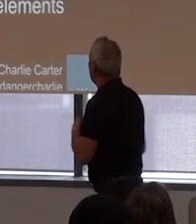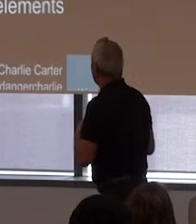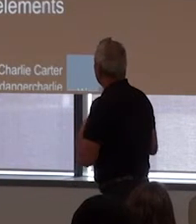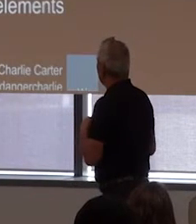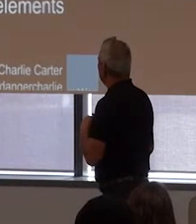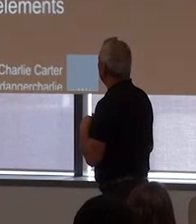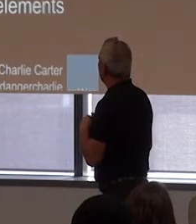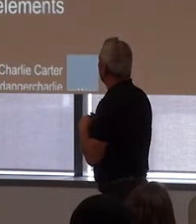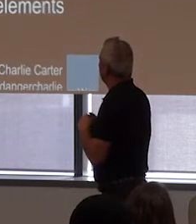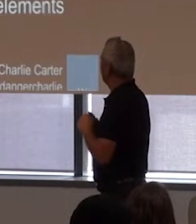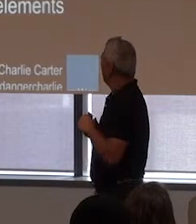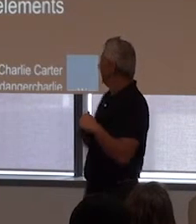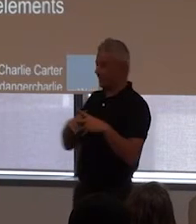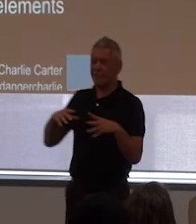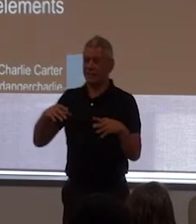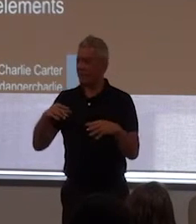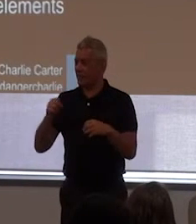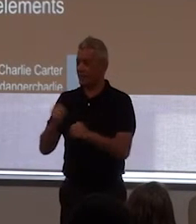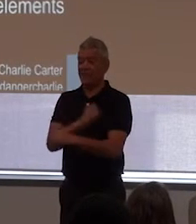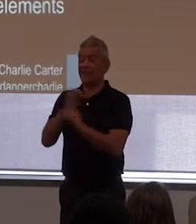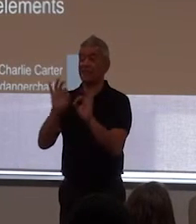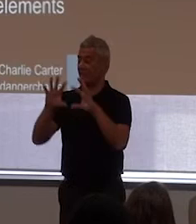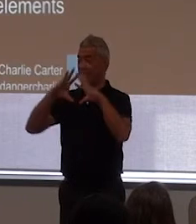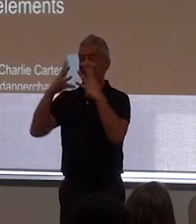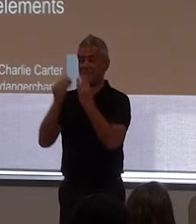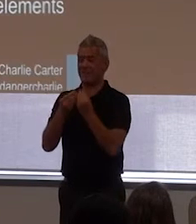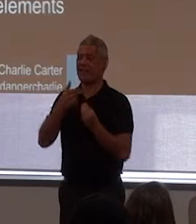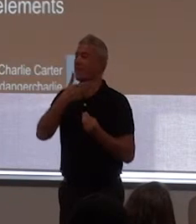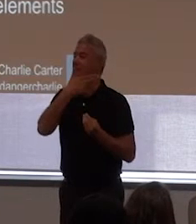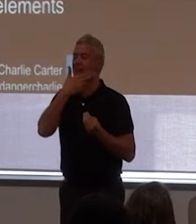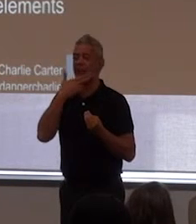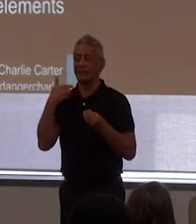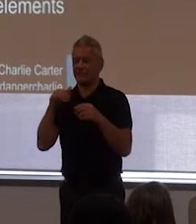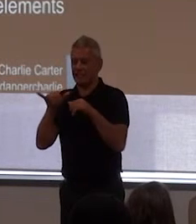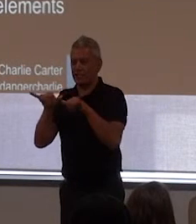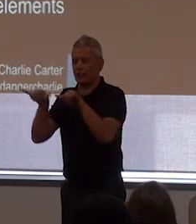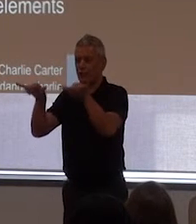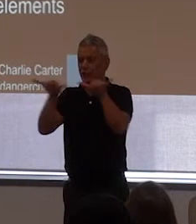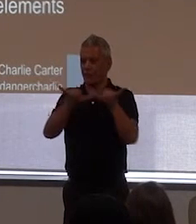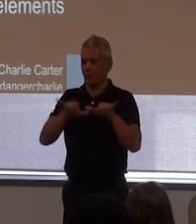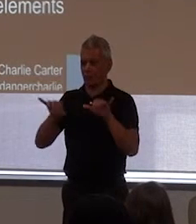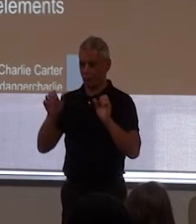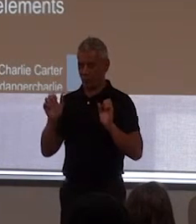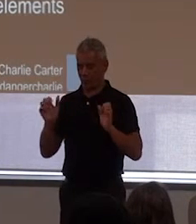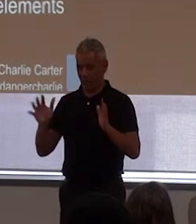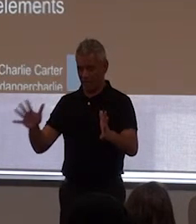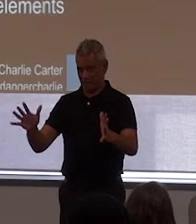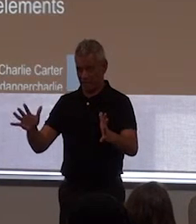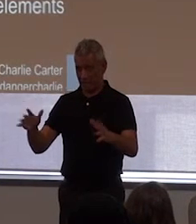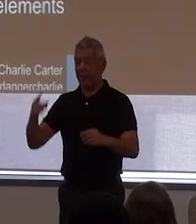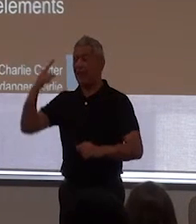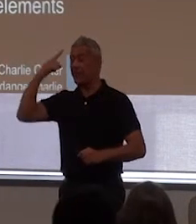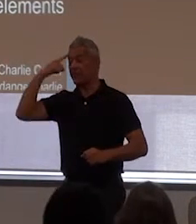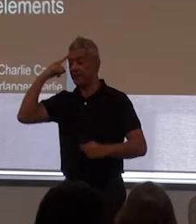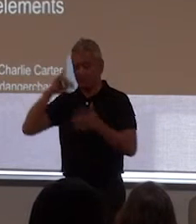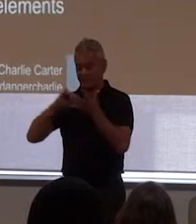do it. Make everything adjust in a uniform way. It scales, when a website can scale to the